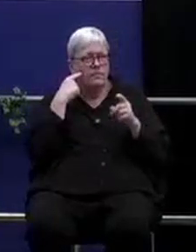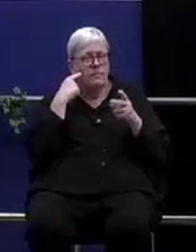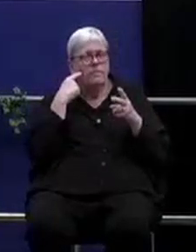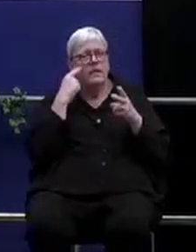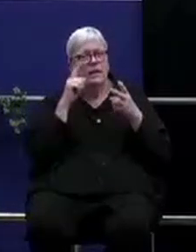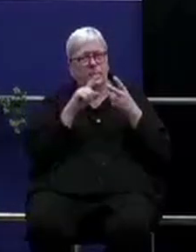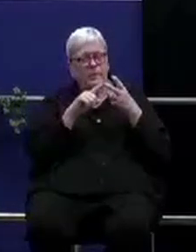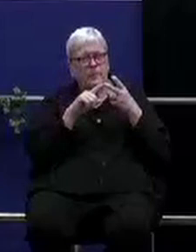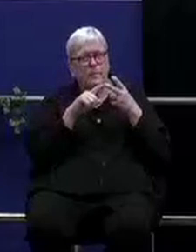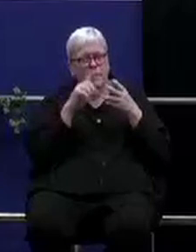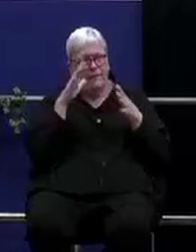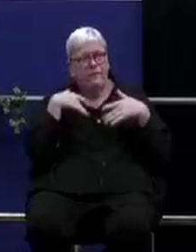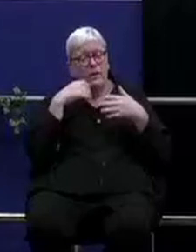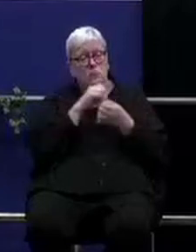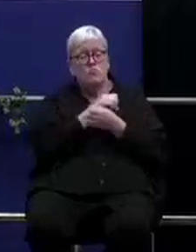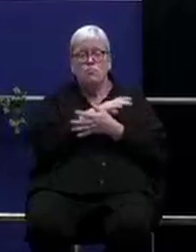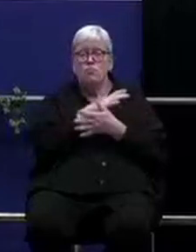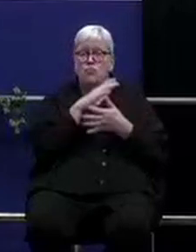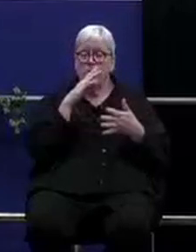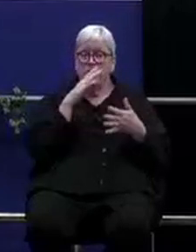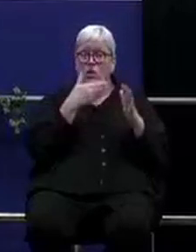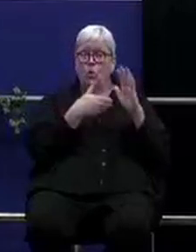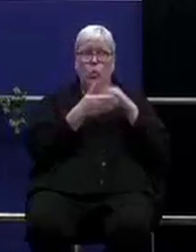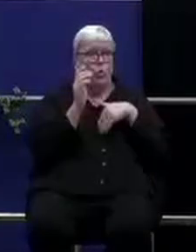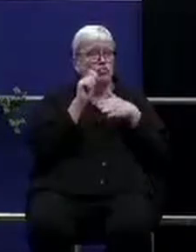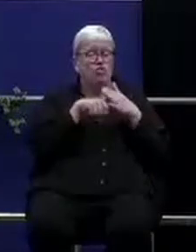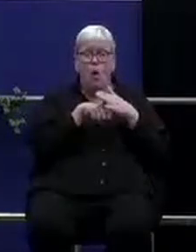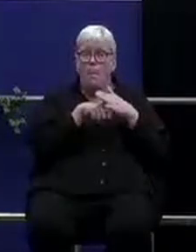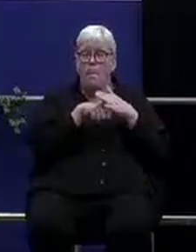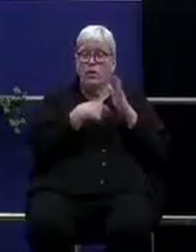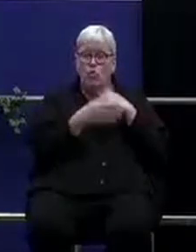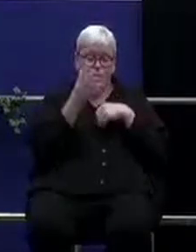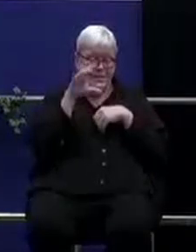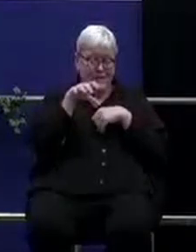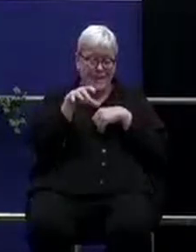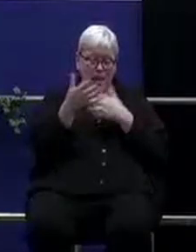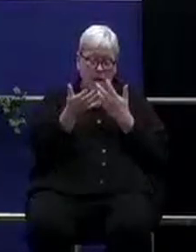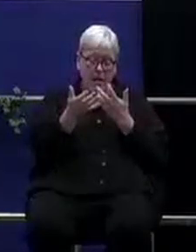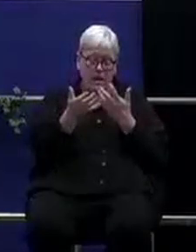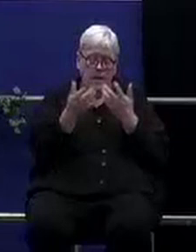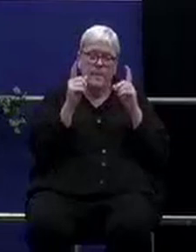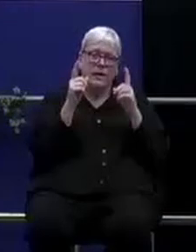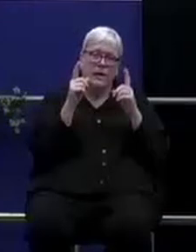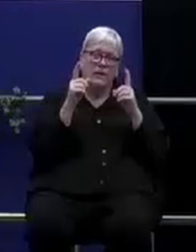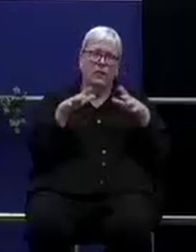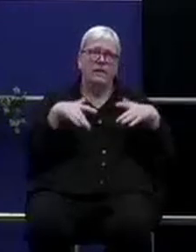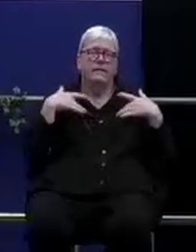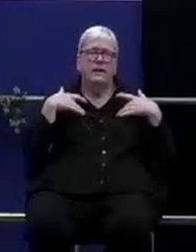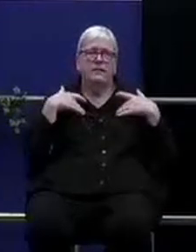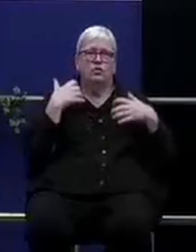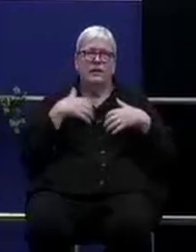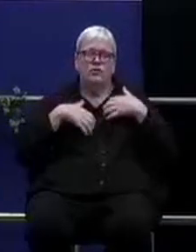very liberating in the sense that I'm like, oh, they can go to the shop, they can go to a city. But what I find quite interesting